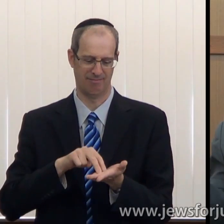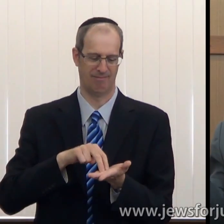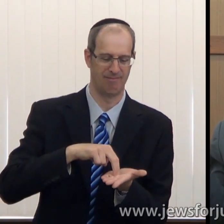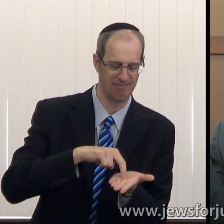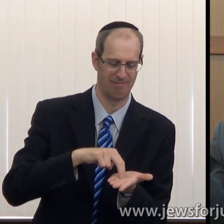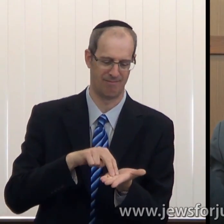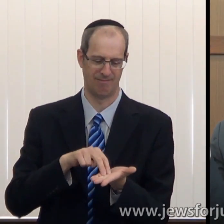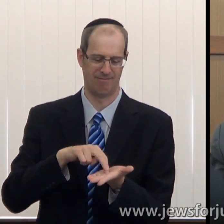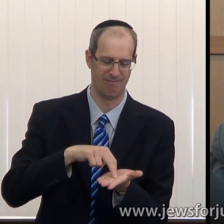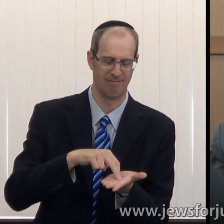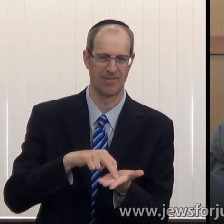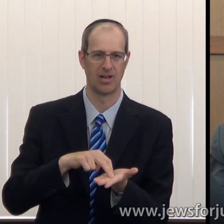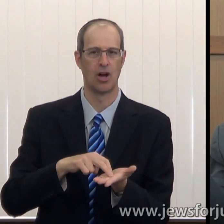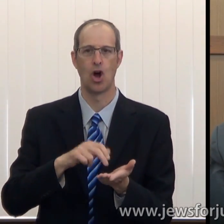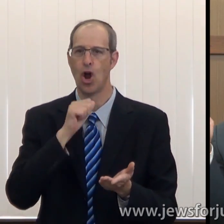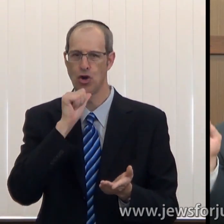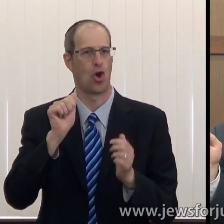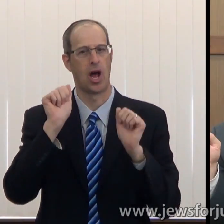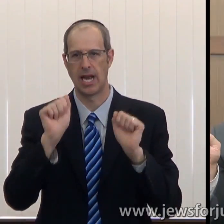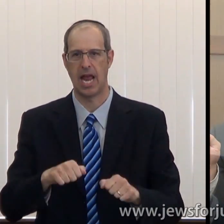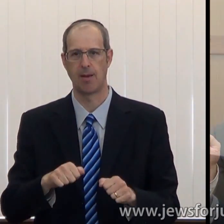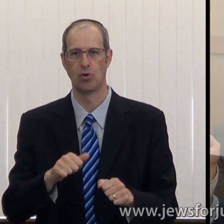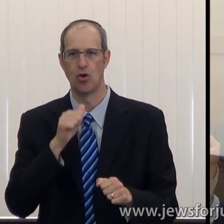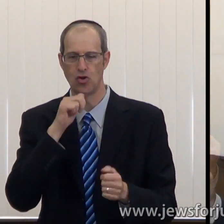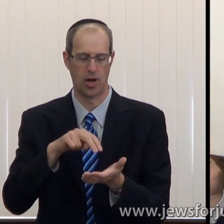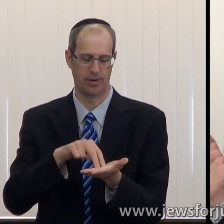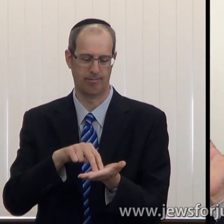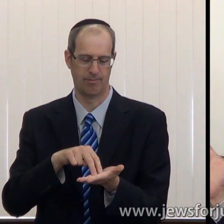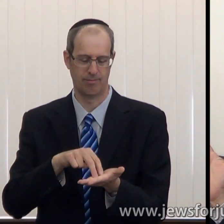not able to move this student an inch.